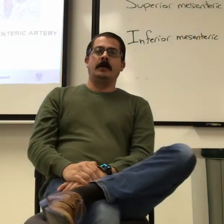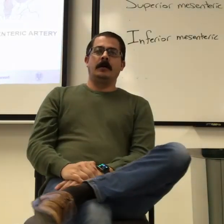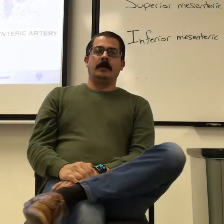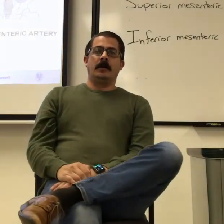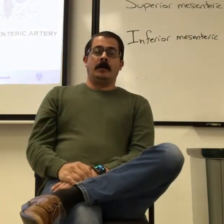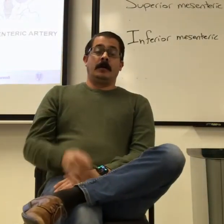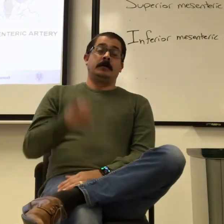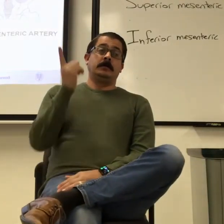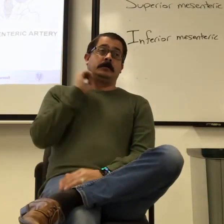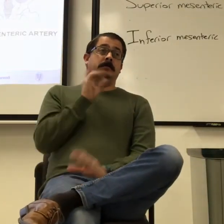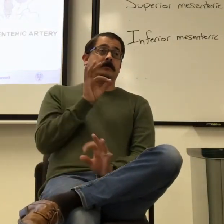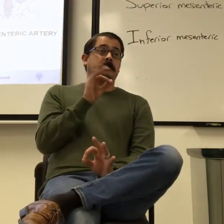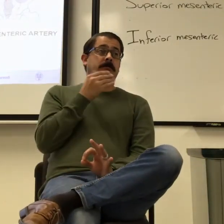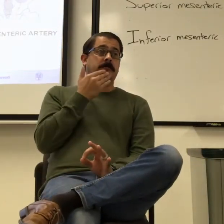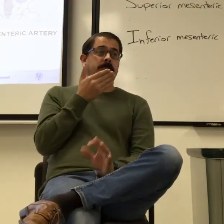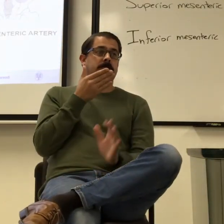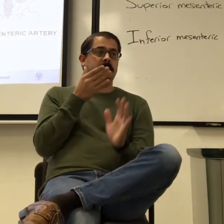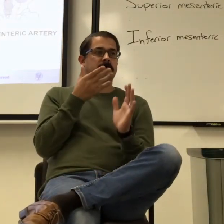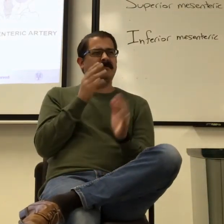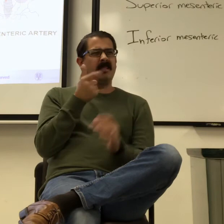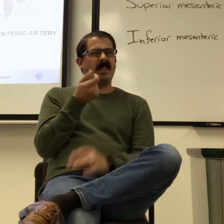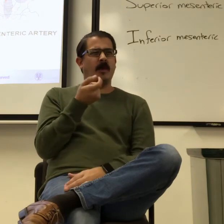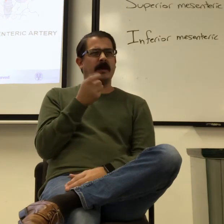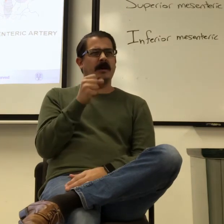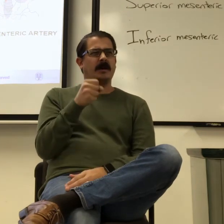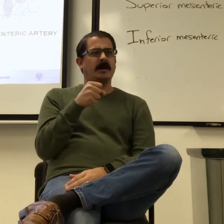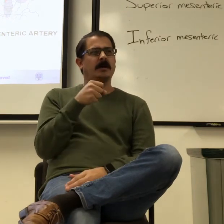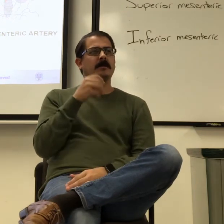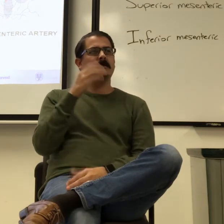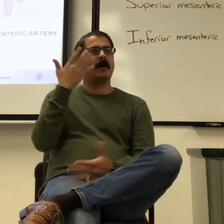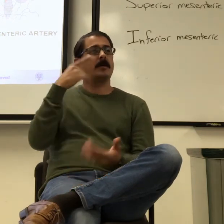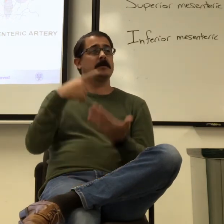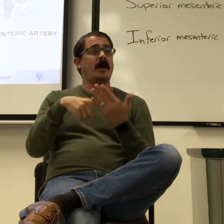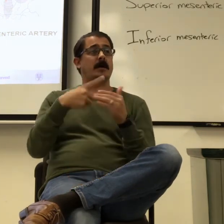Here's a good picture of it. I already talked about superior.